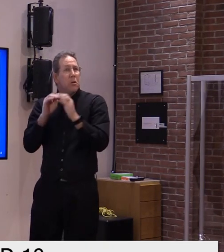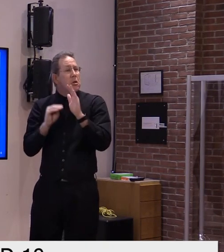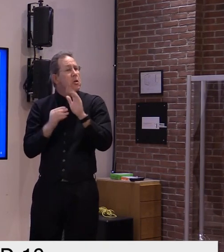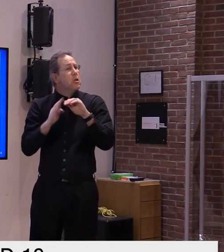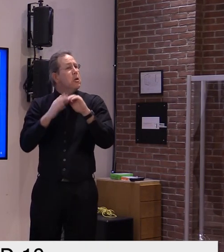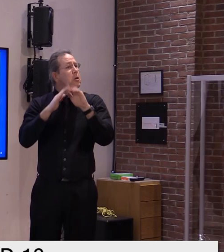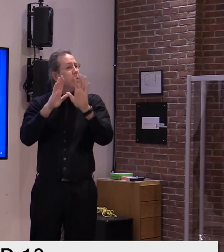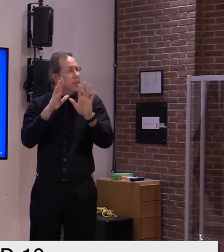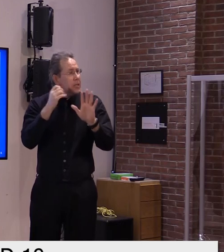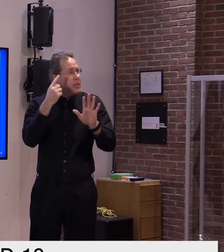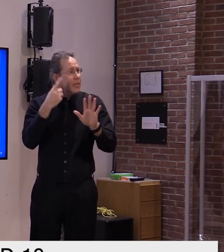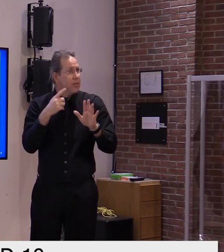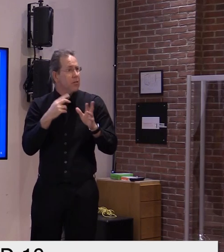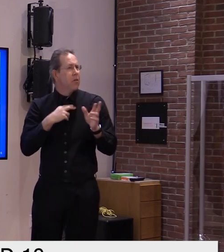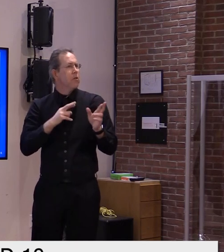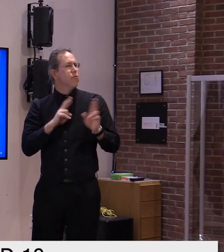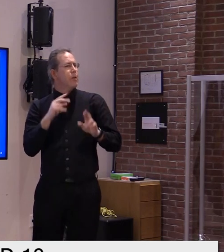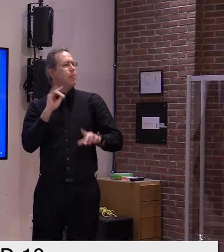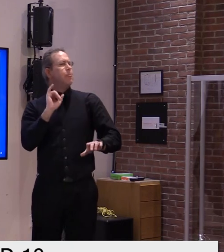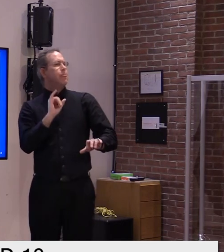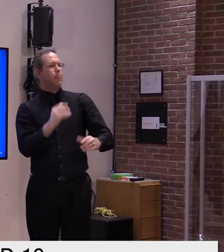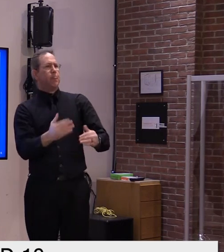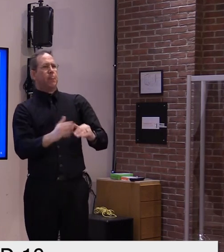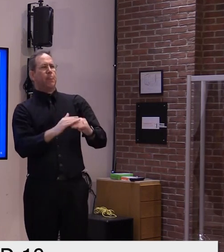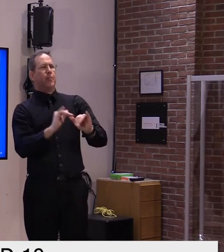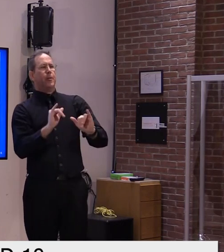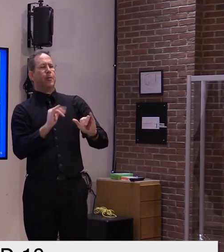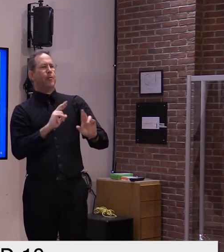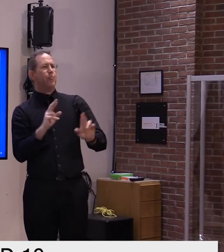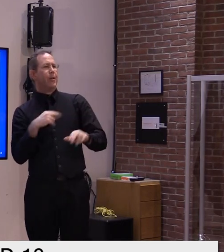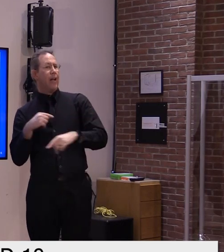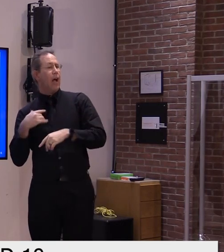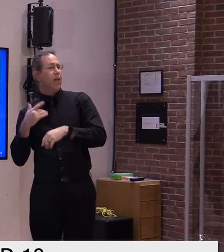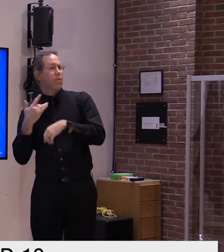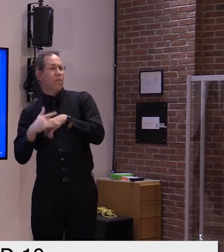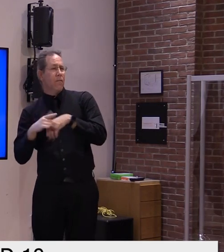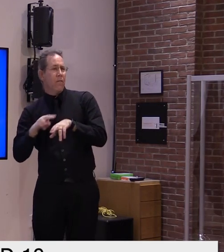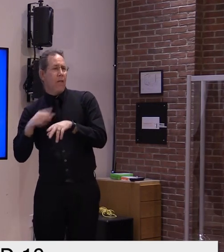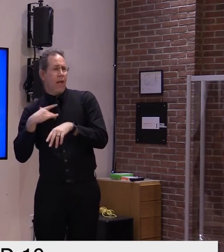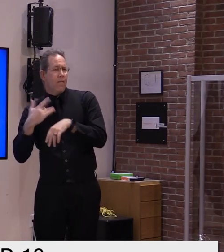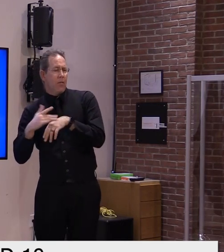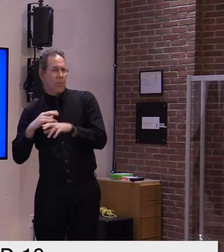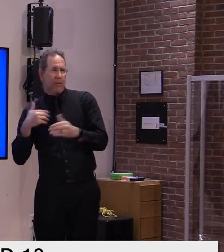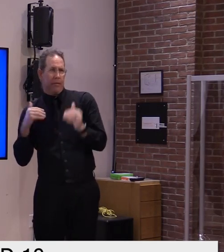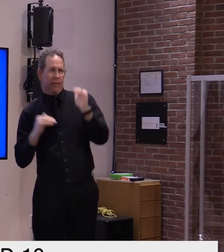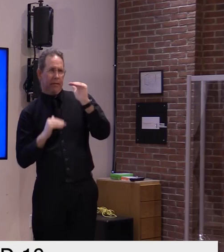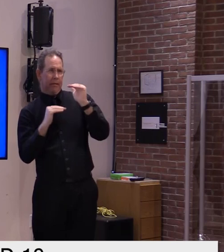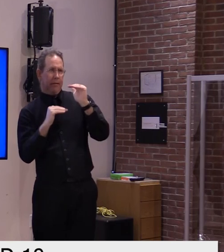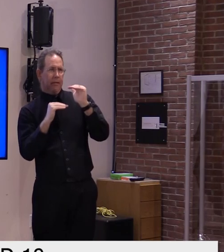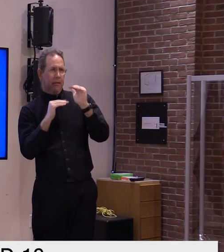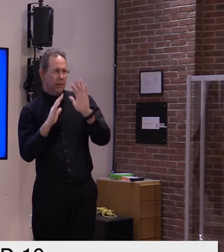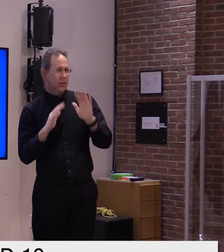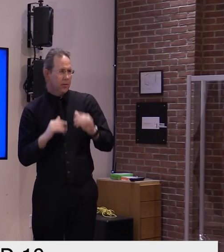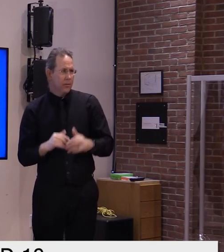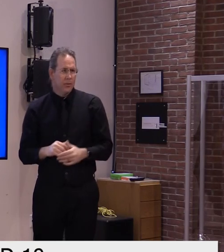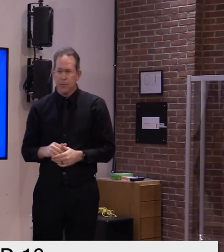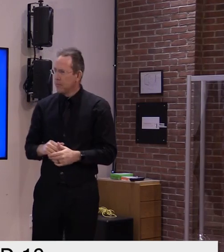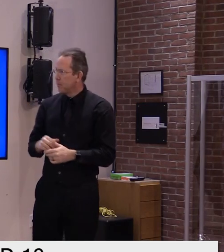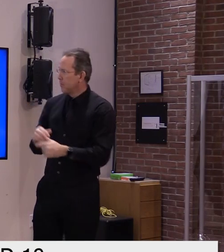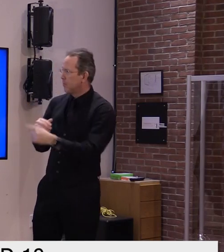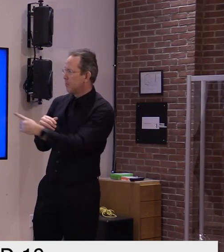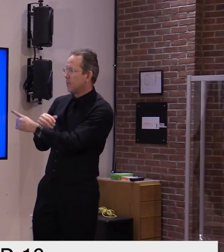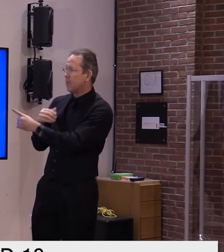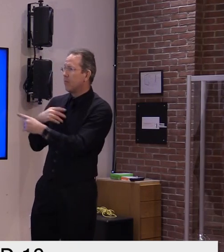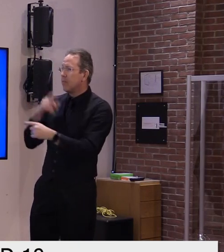necessary resources to treat those who need care. First, I want to show the type of sustained growth that might